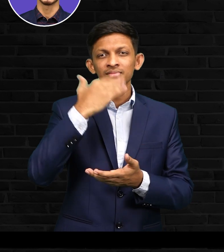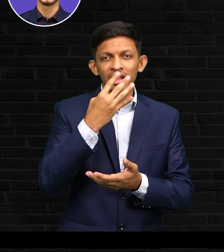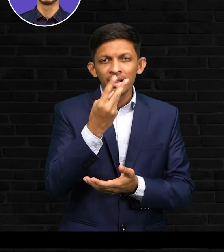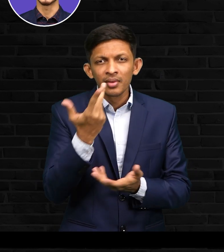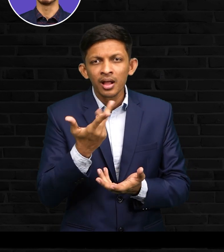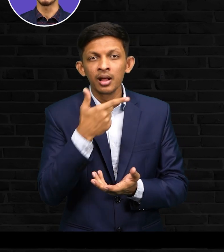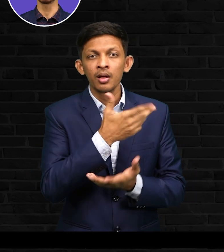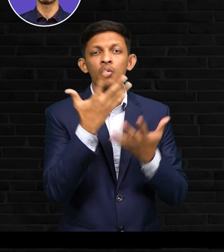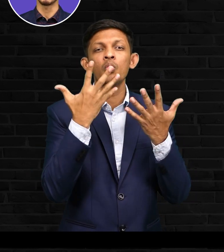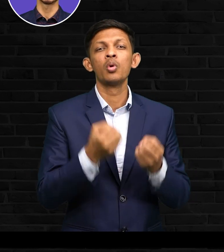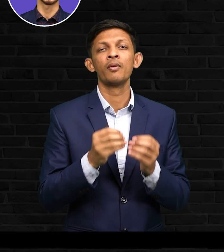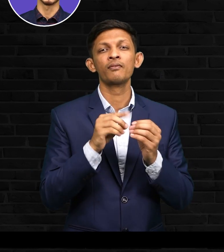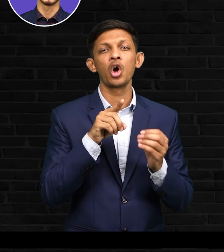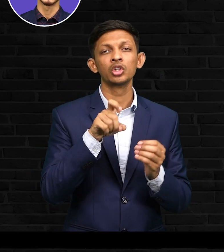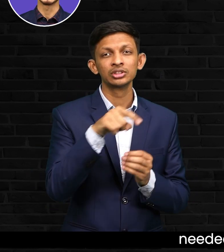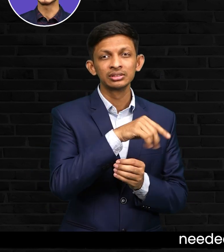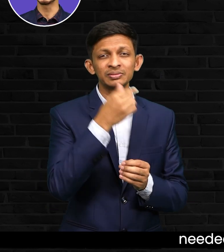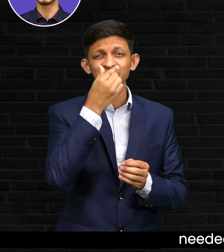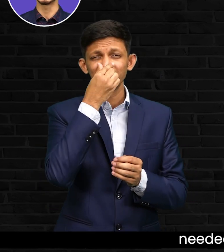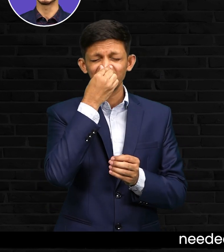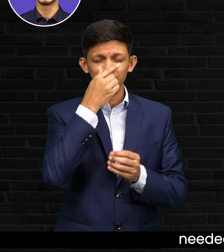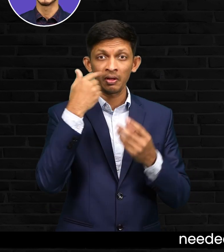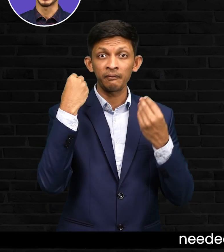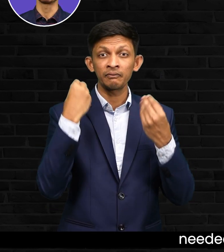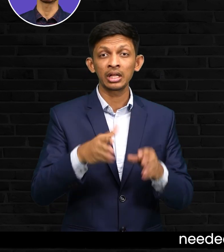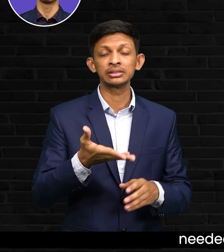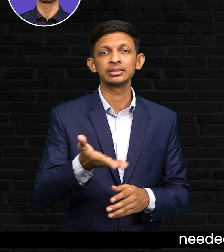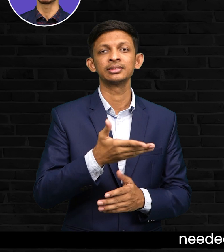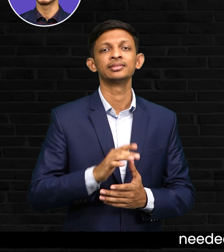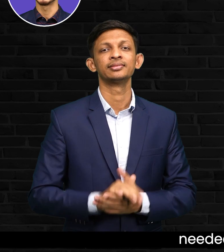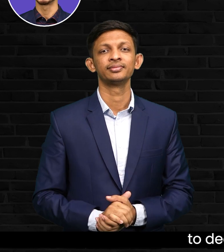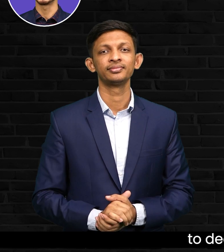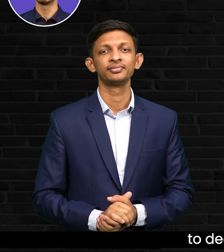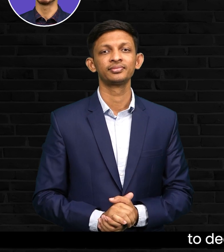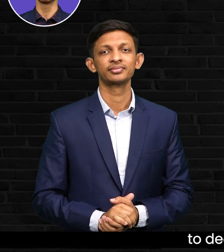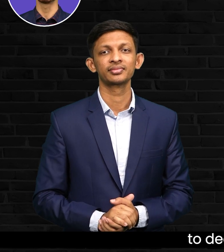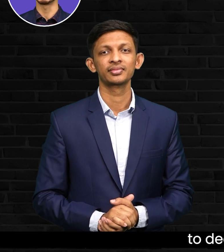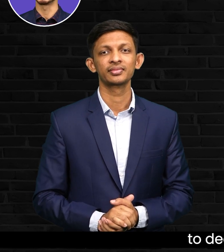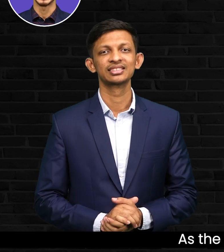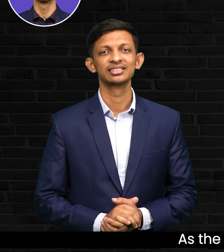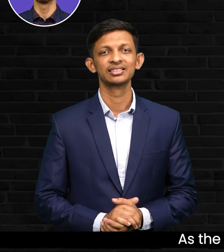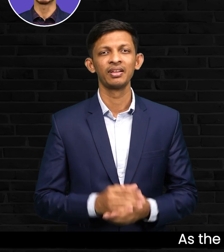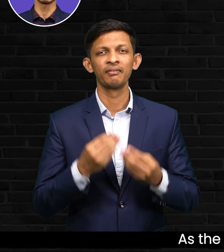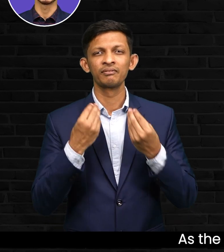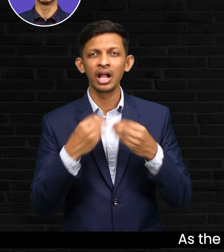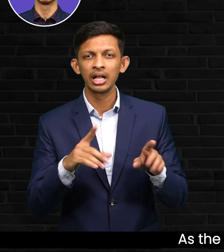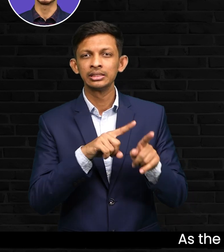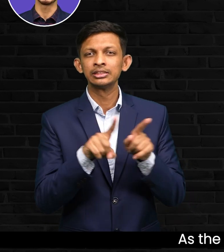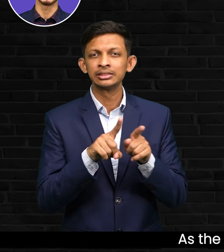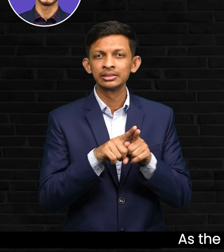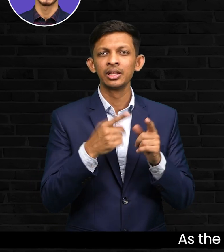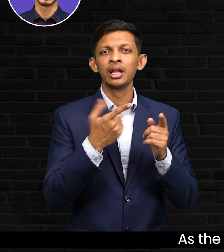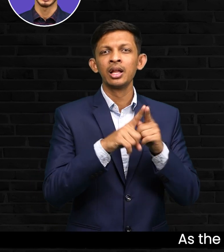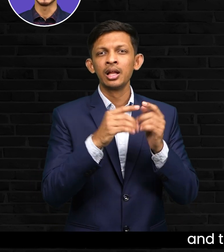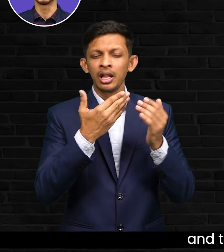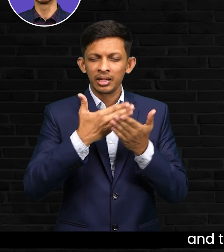representing the amount of oxygen needed by the aerobic bacteria to decompose the waste. As the waste gets